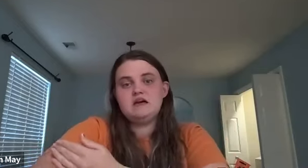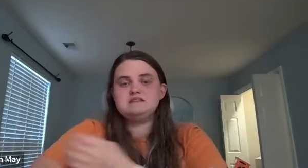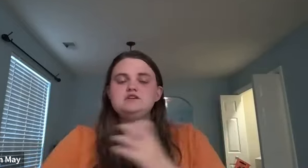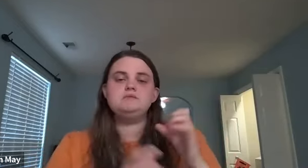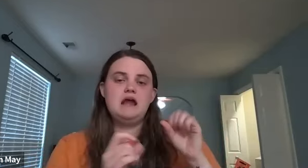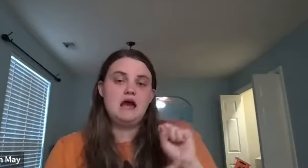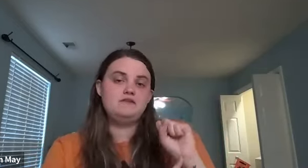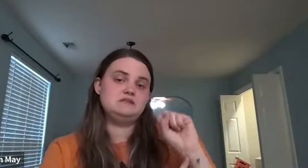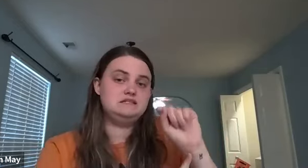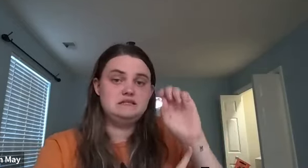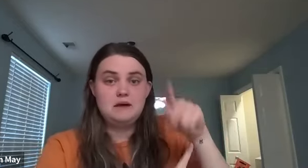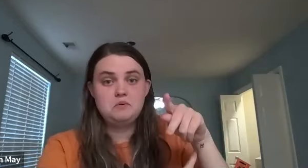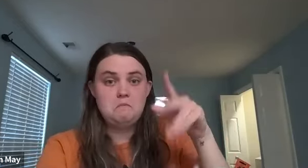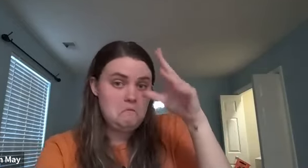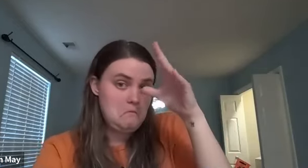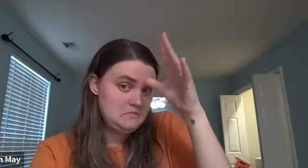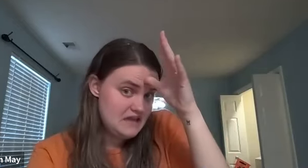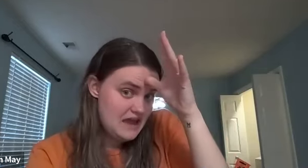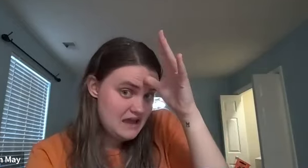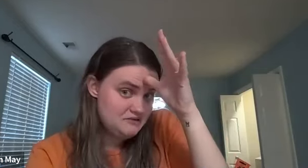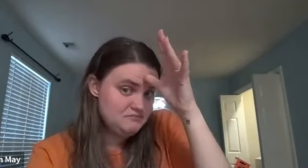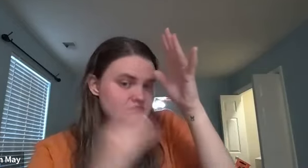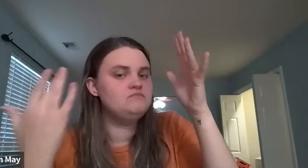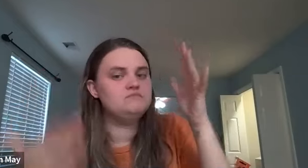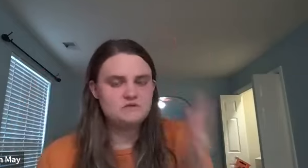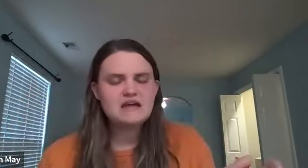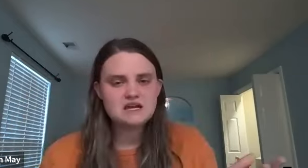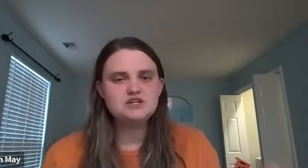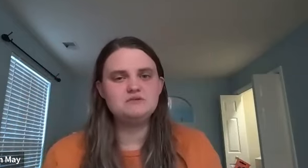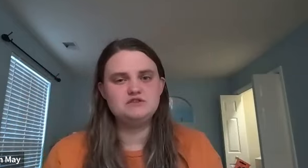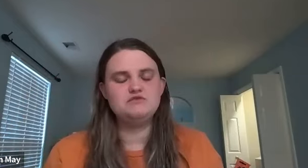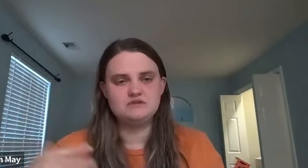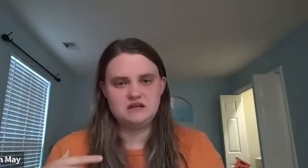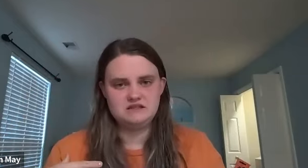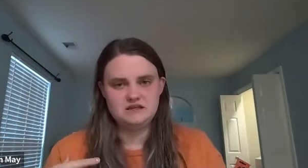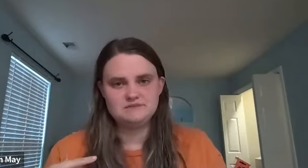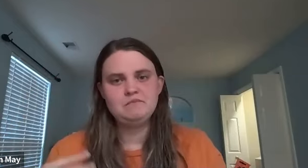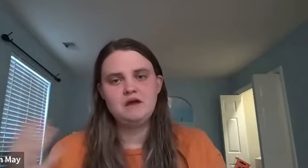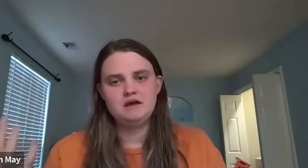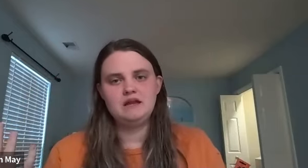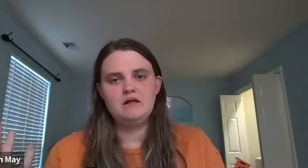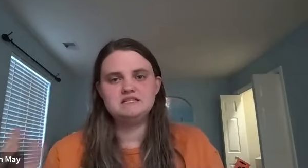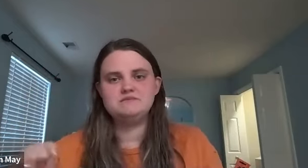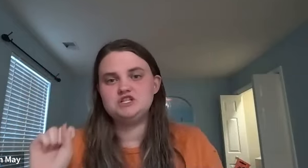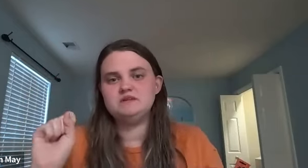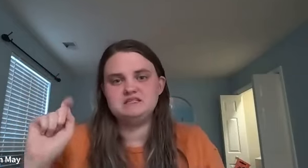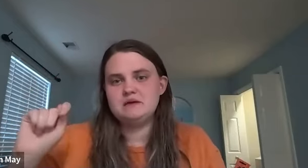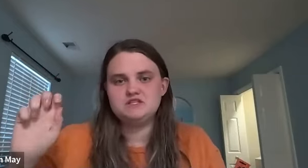that's how you would add those, like step dad. So that's how you would do those kinds of things. And a lot of times it's just because step is such